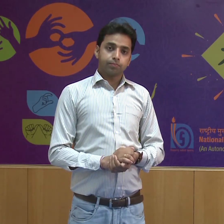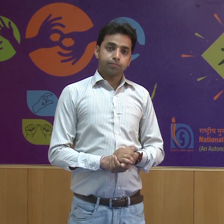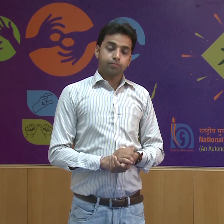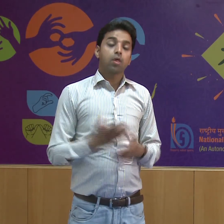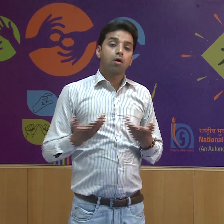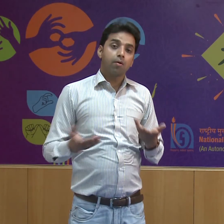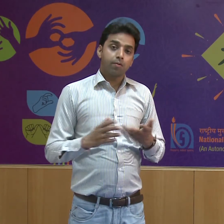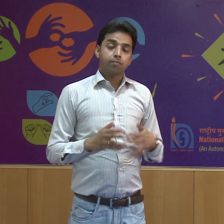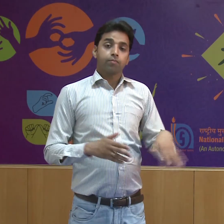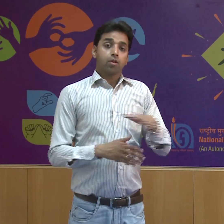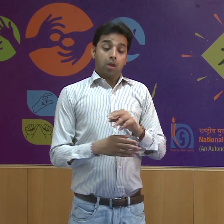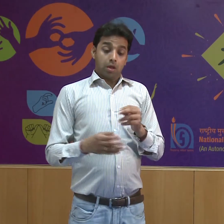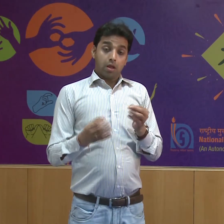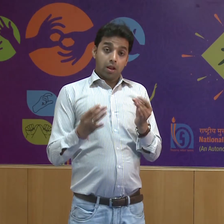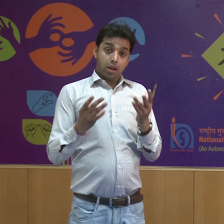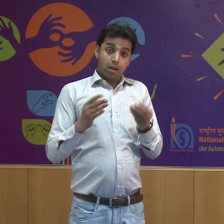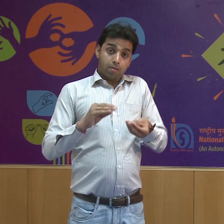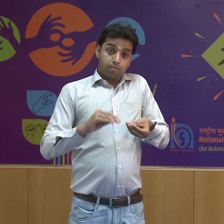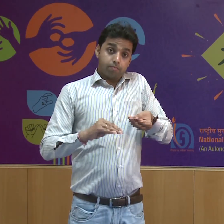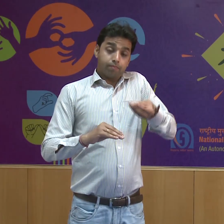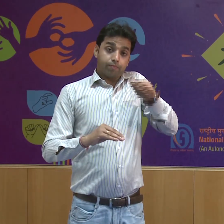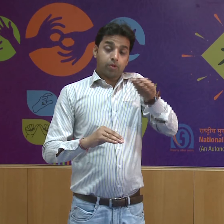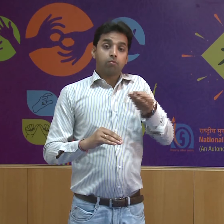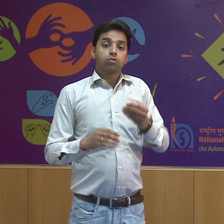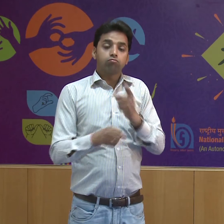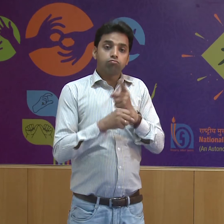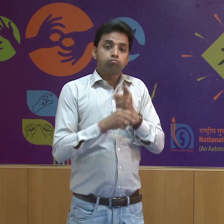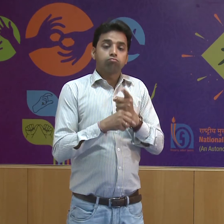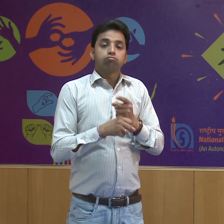However, the number of teachers has not increased so much.